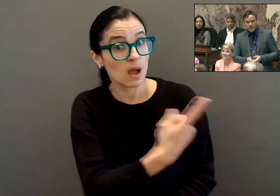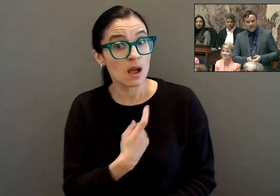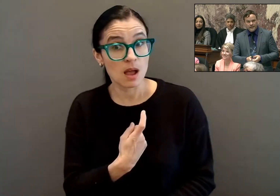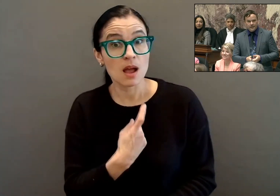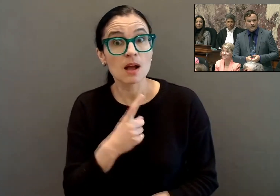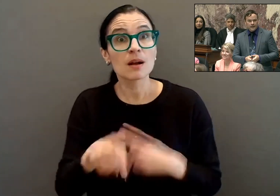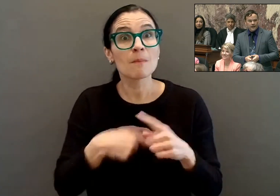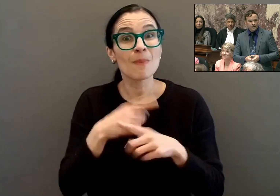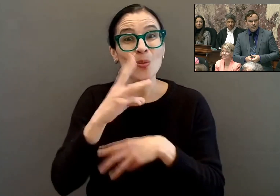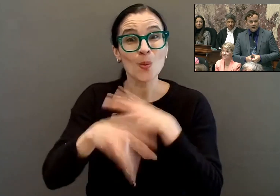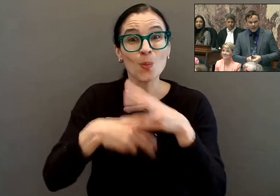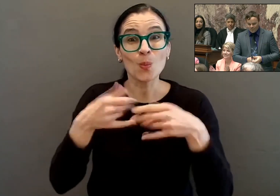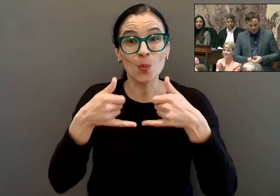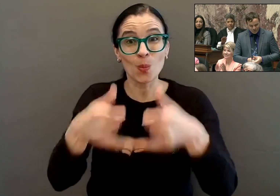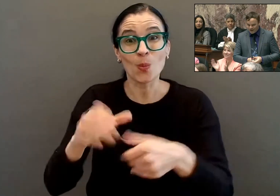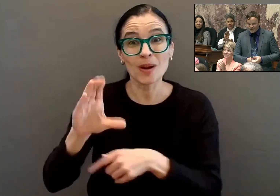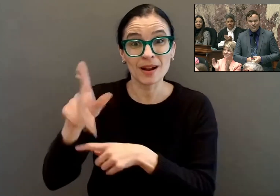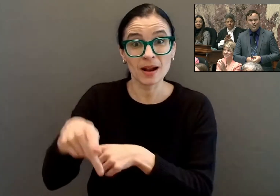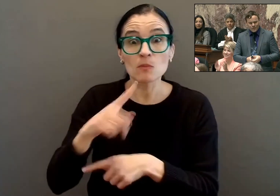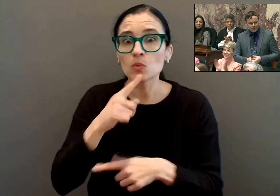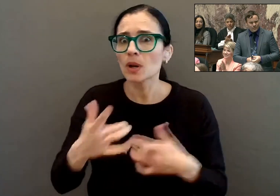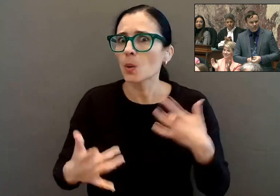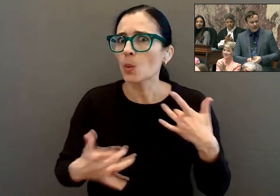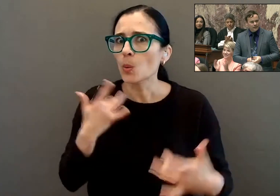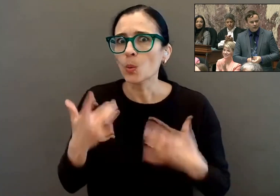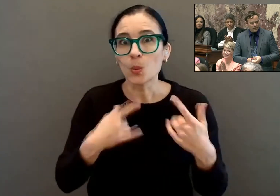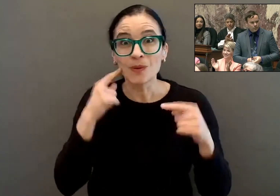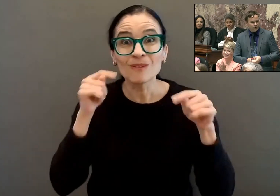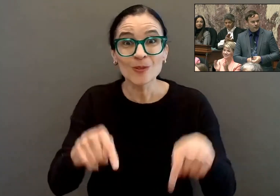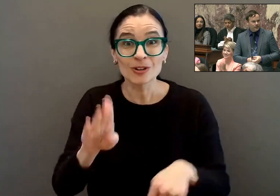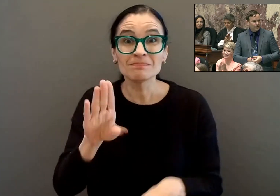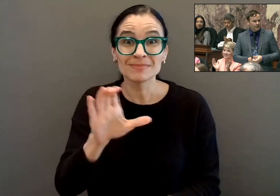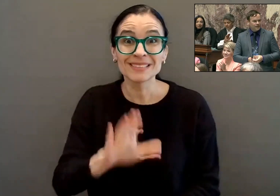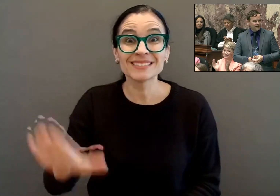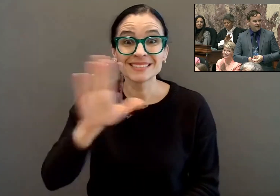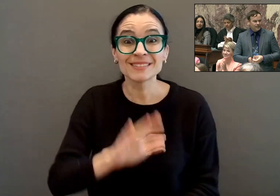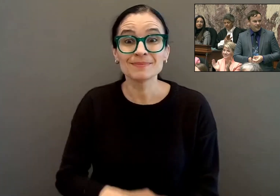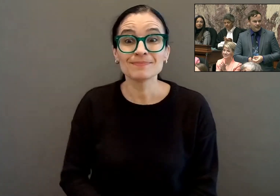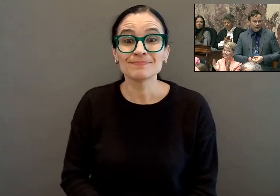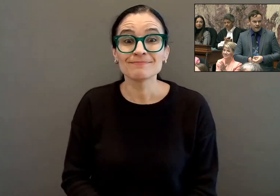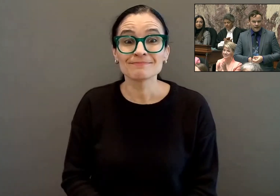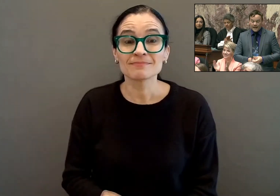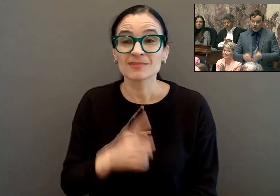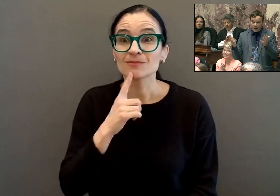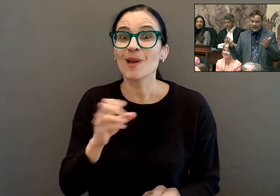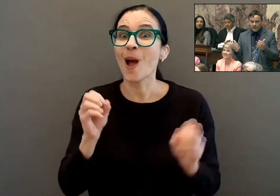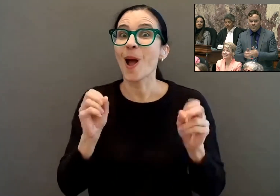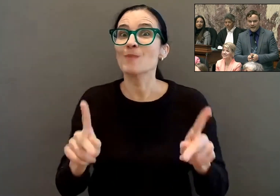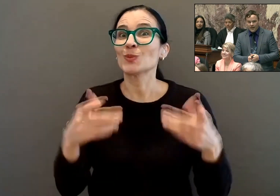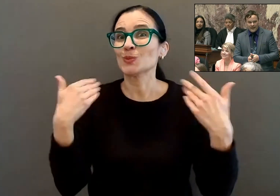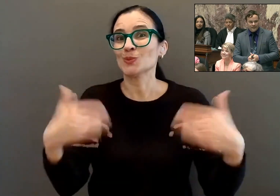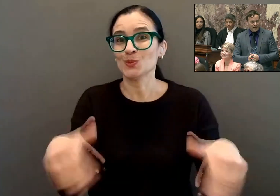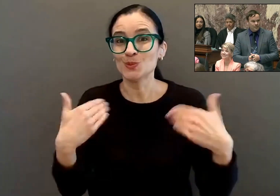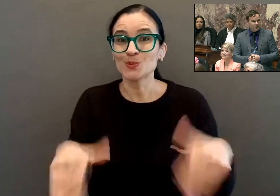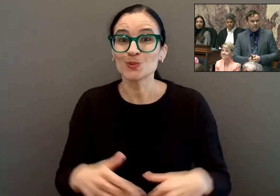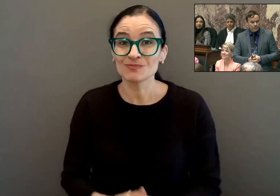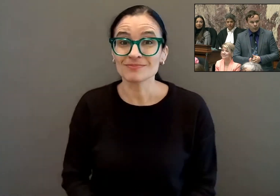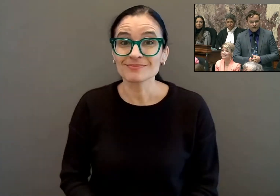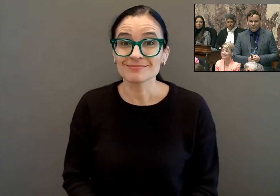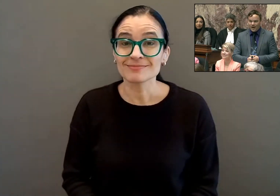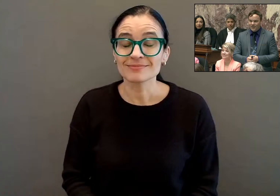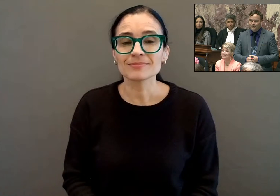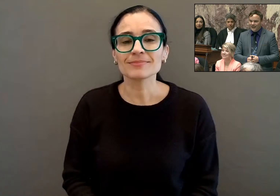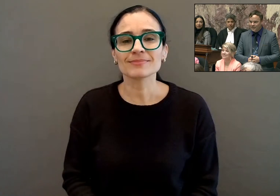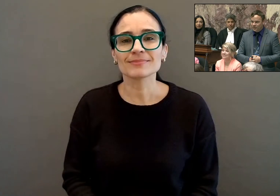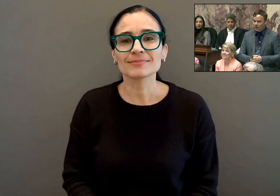exciting for BC. I think the opportunity is huge. It's huge. I know not everybody on that side maybe